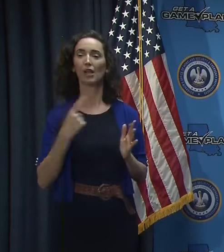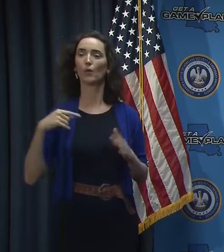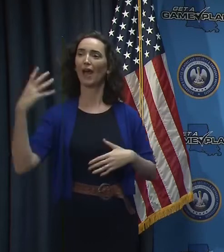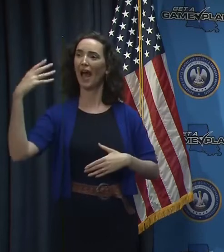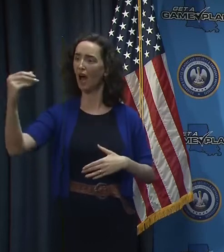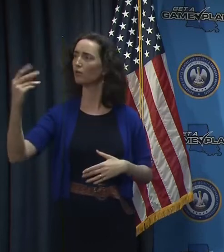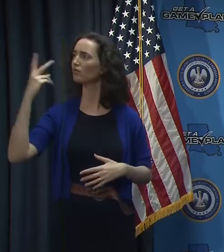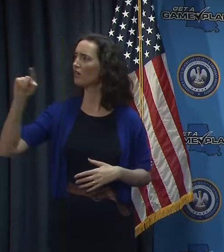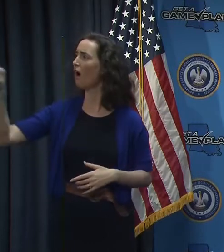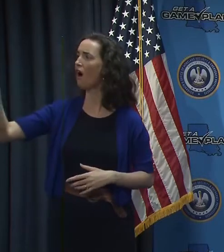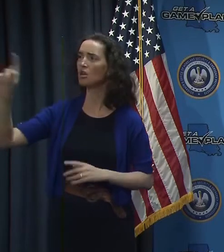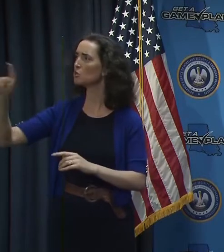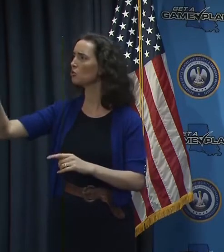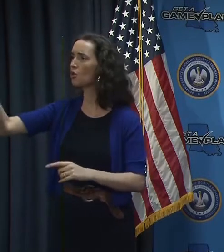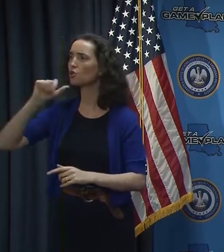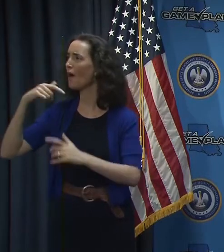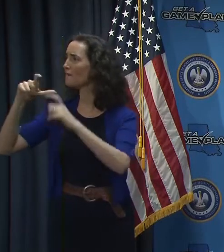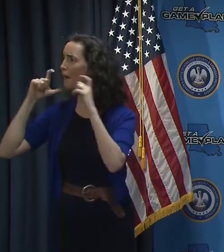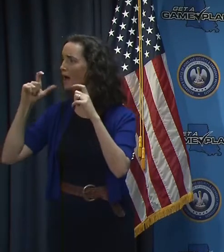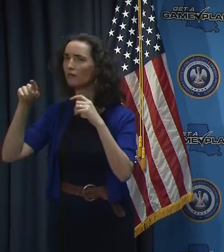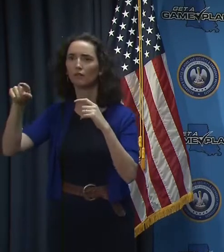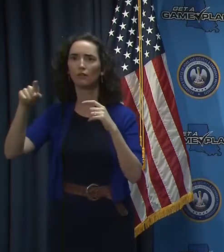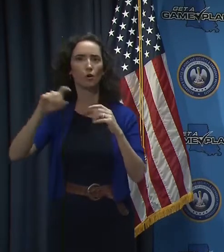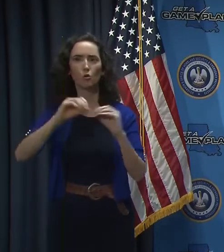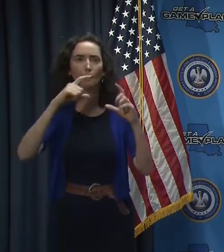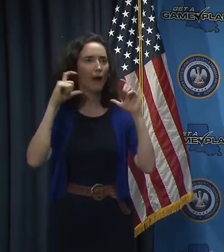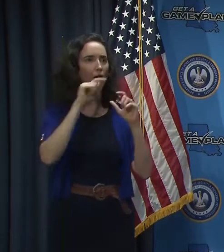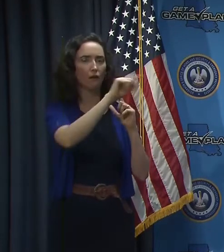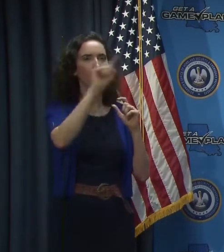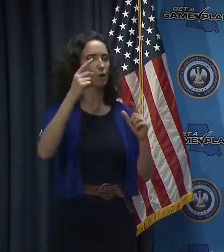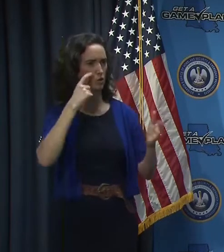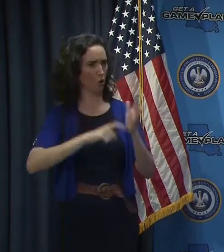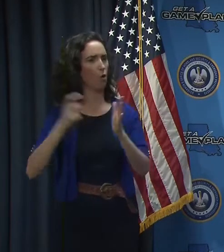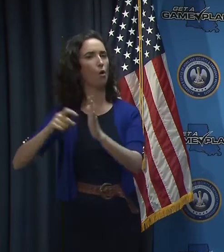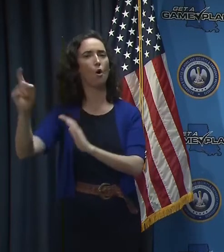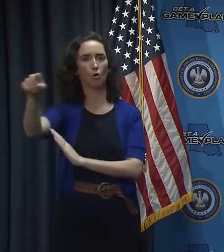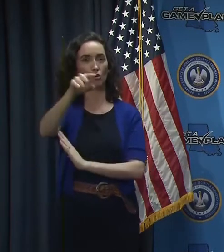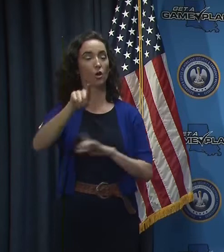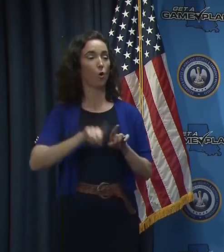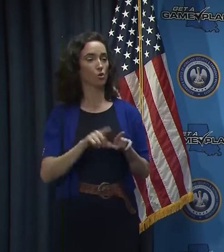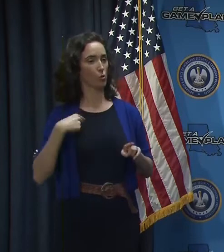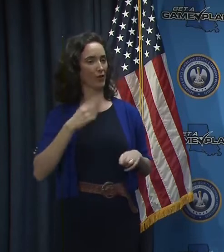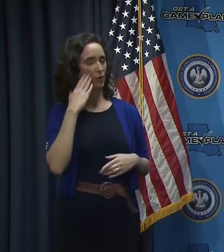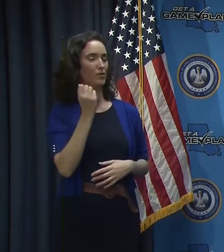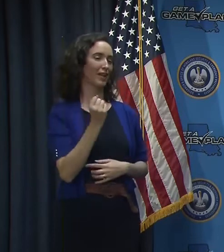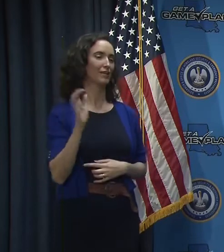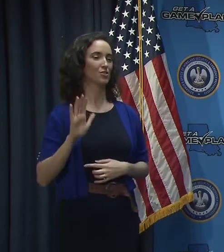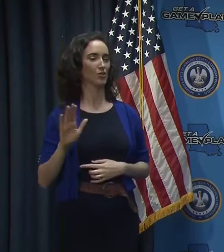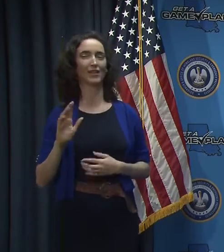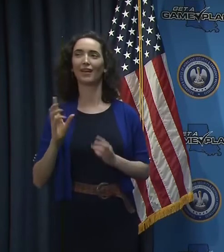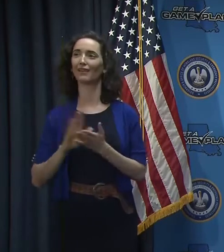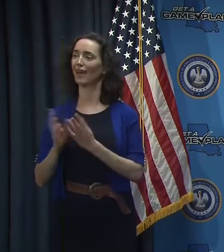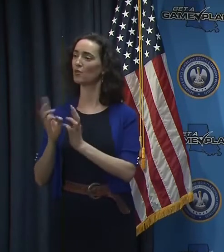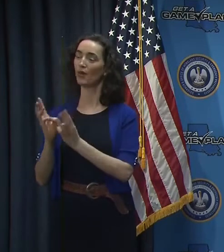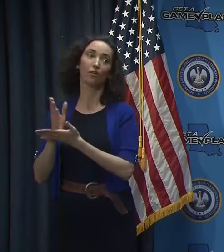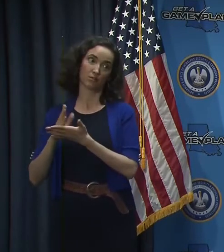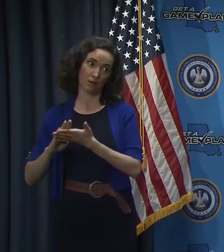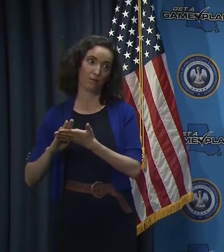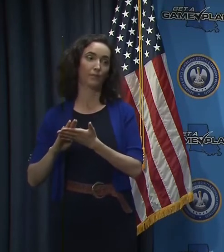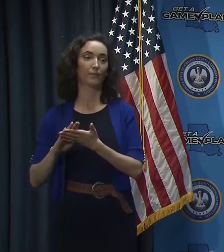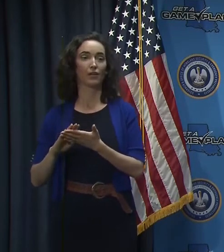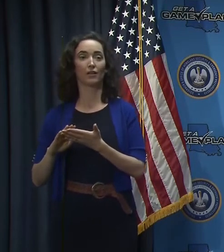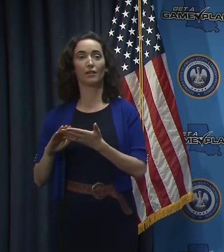not seeing people wearing masks as all of you are. And you know, we know that on the weekends, because the weather's been nicer some of the weekends,